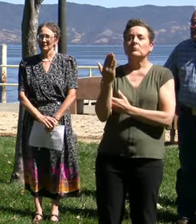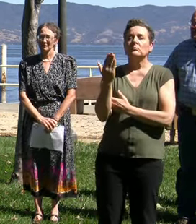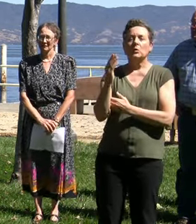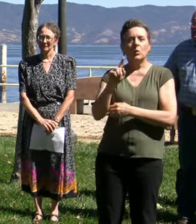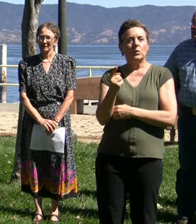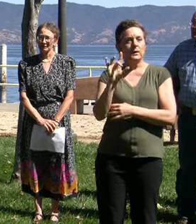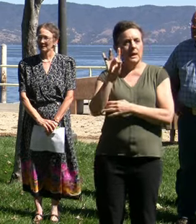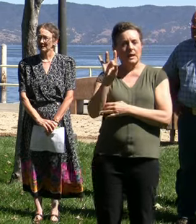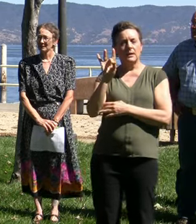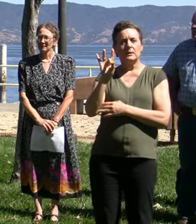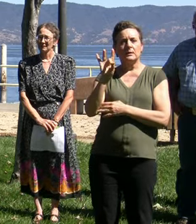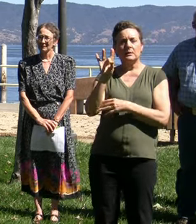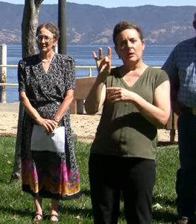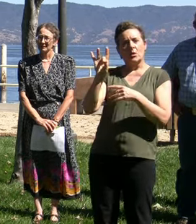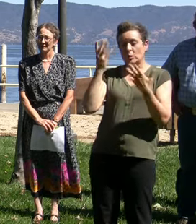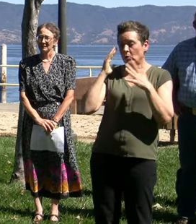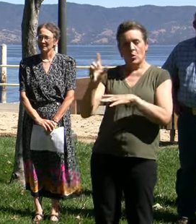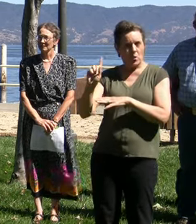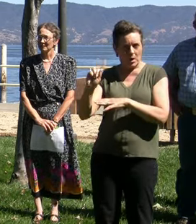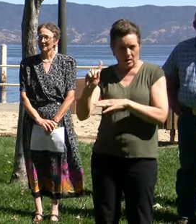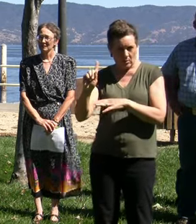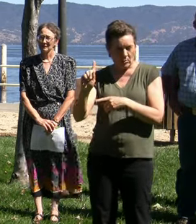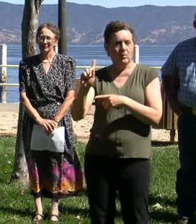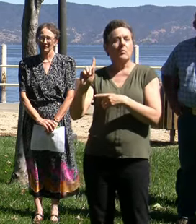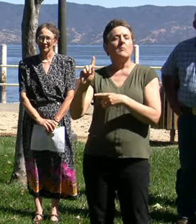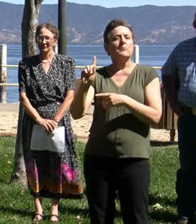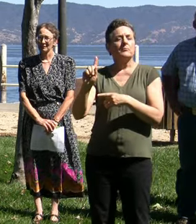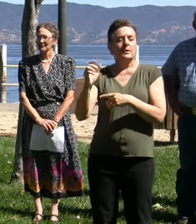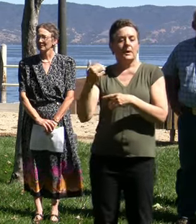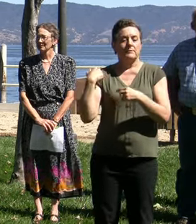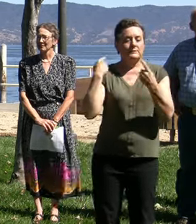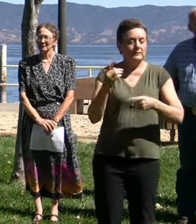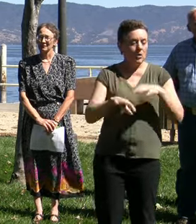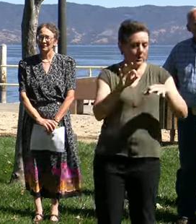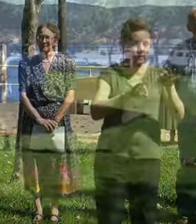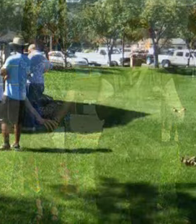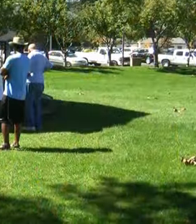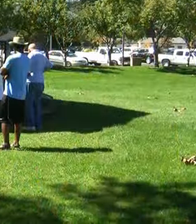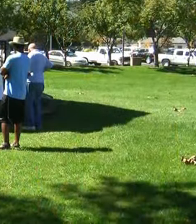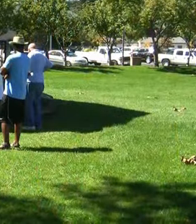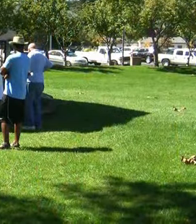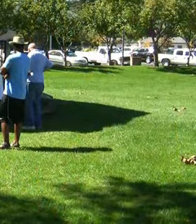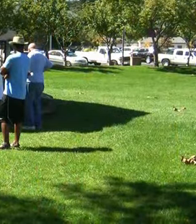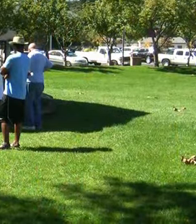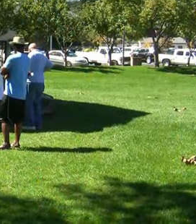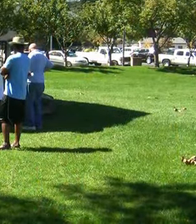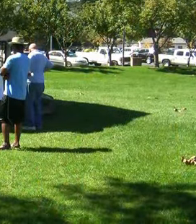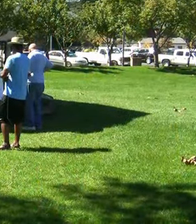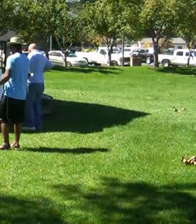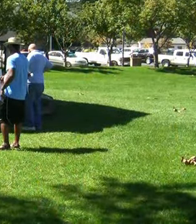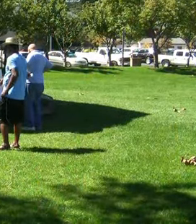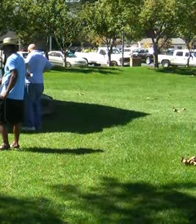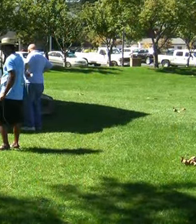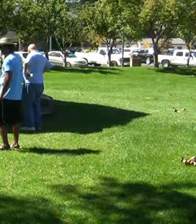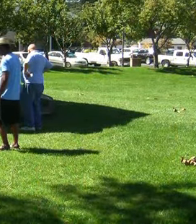there were only 8 that were still unaccounted for, and we have since located 6 due to the hard work of our Lake County Sheriff's detectives